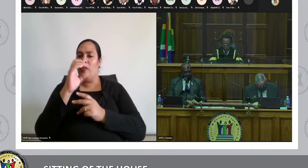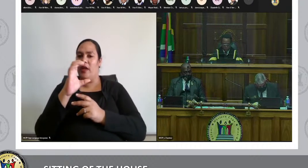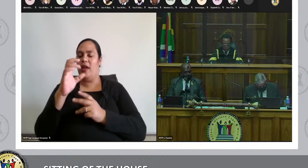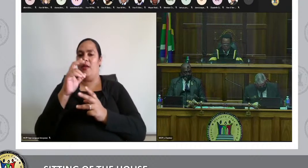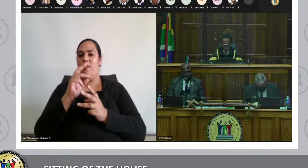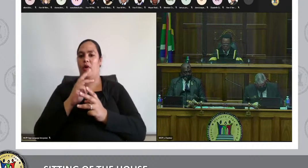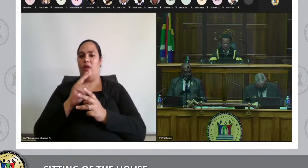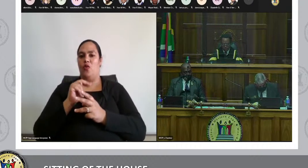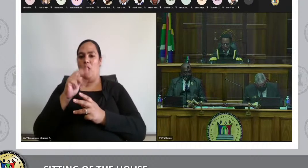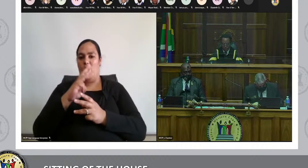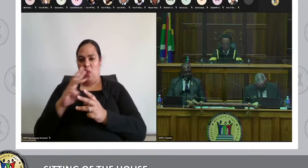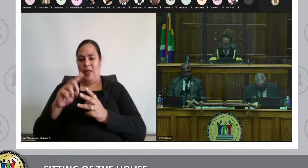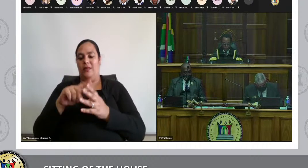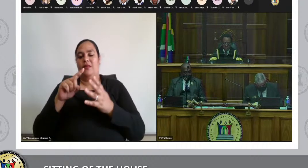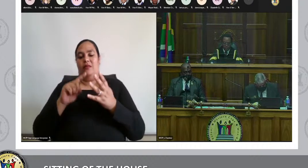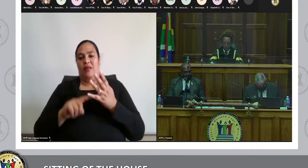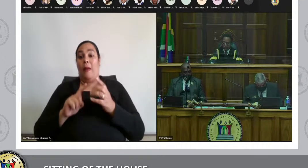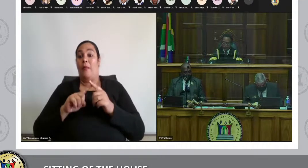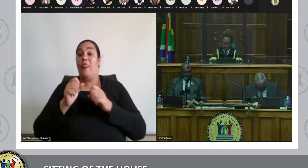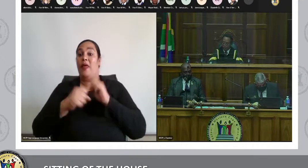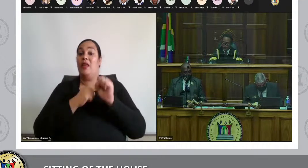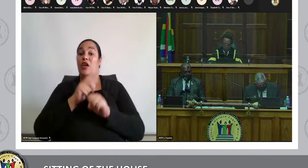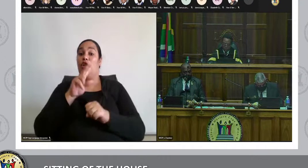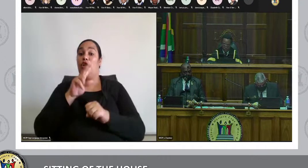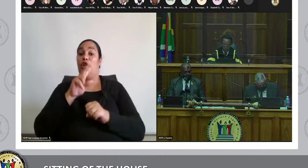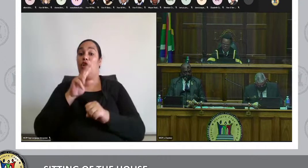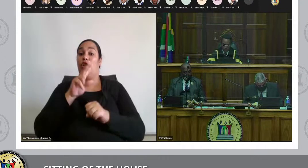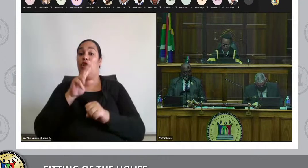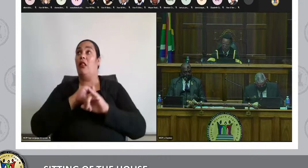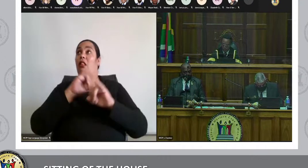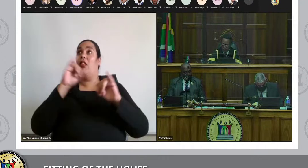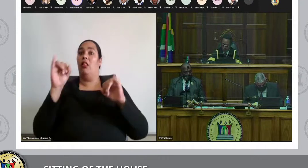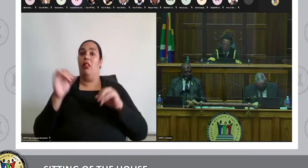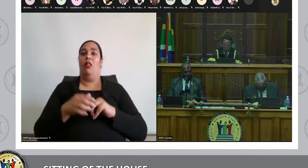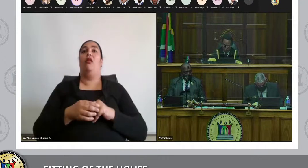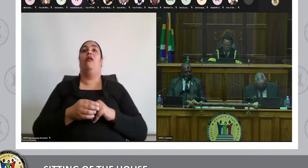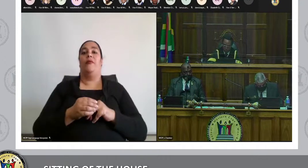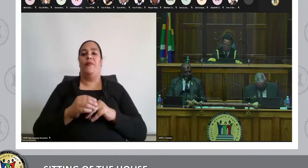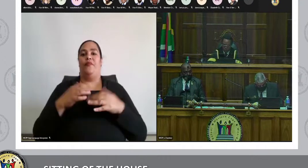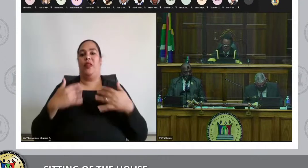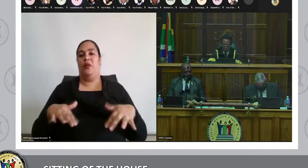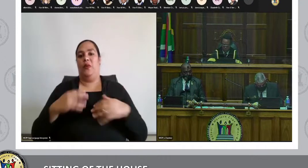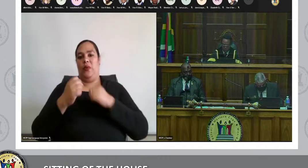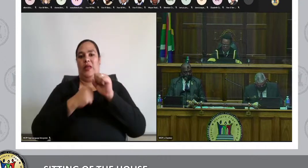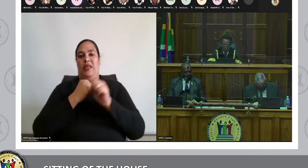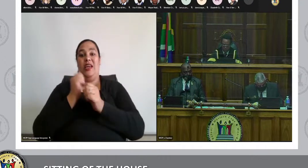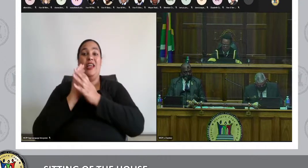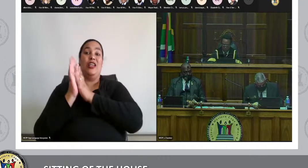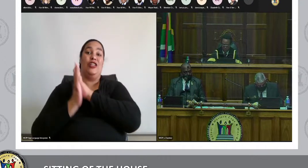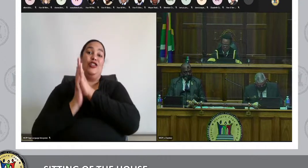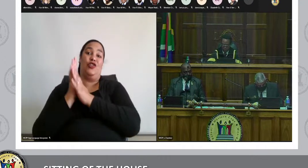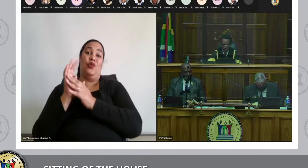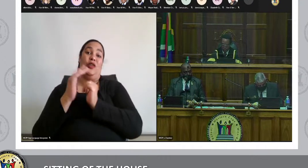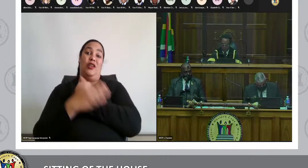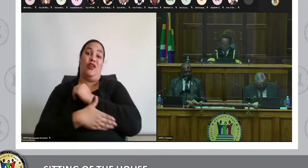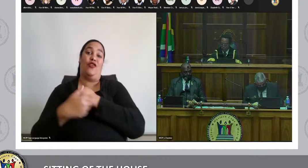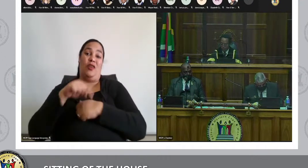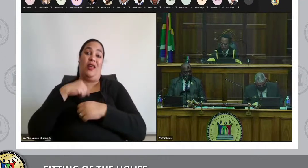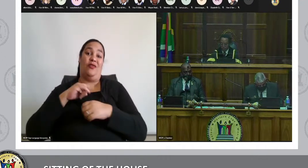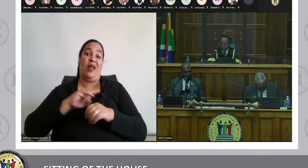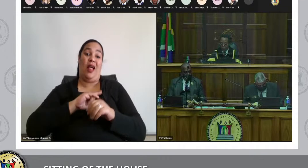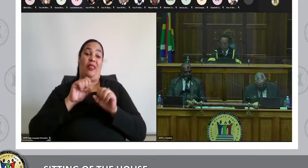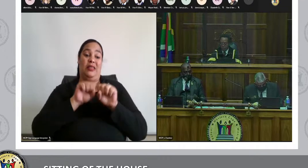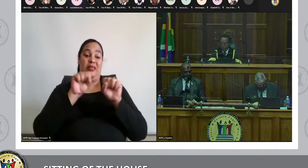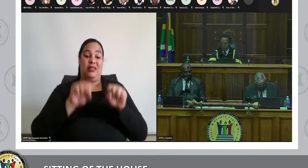third wave. The year 2020 was probably the single most tumultuous year in the history of our country from a health system and